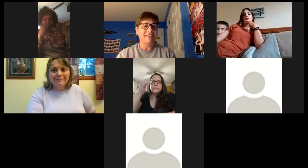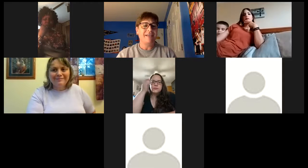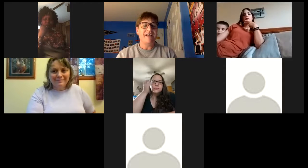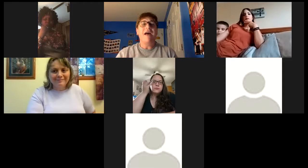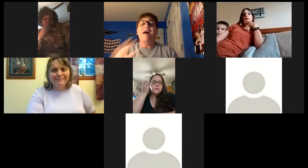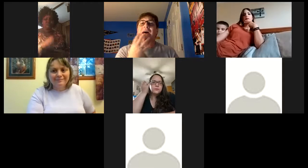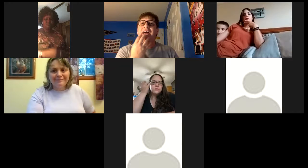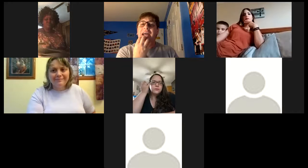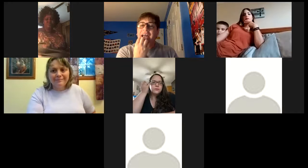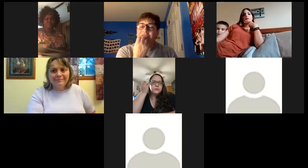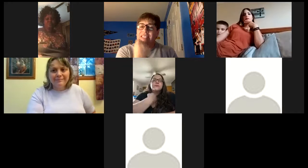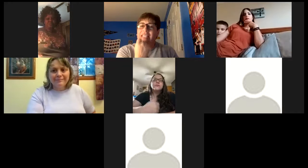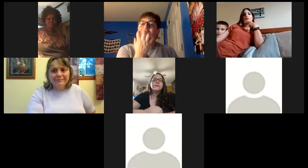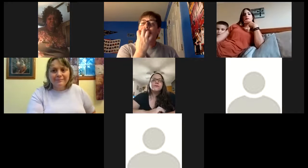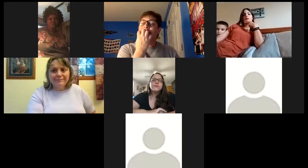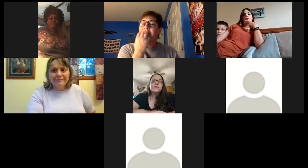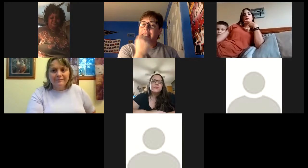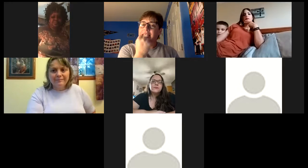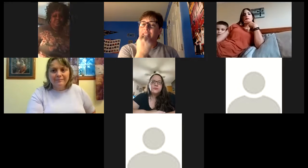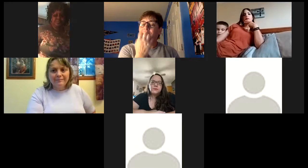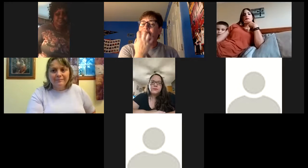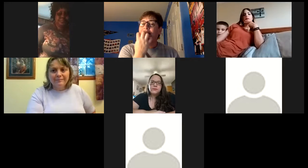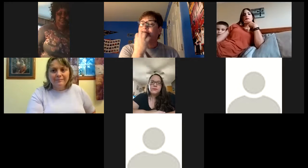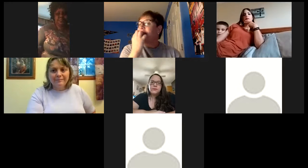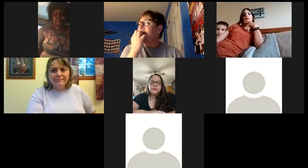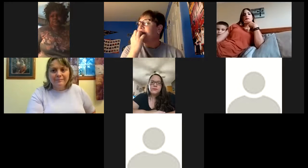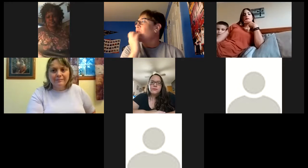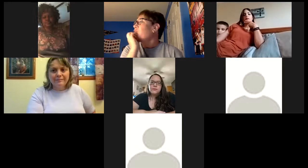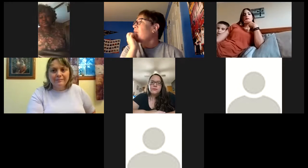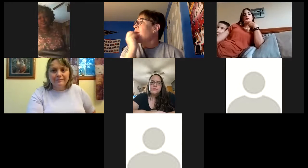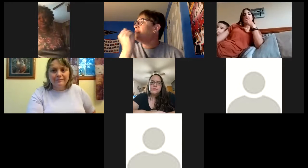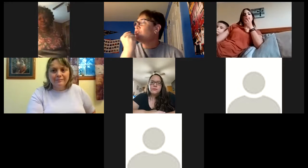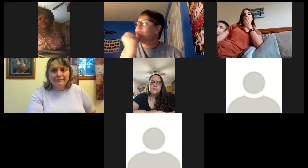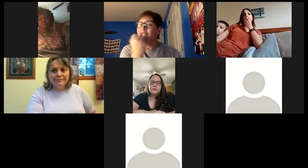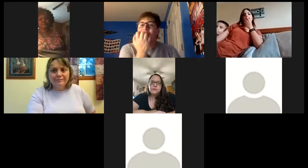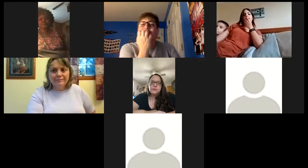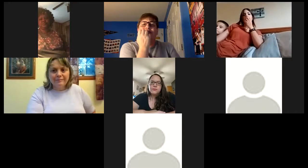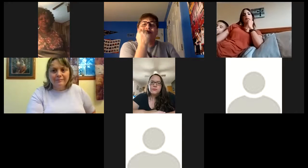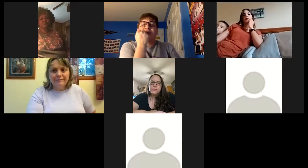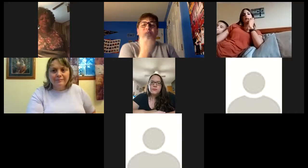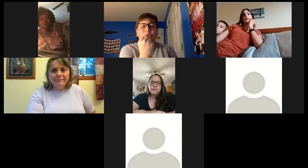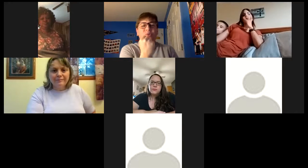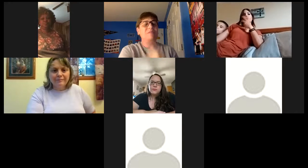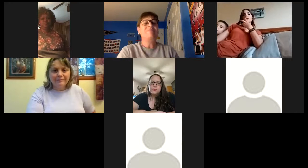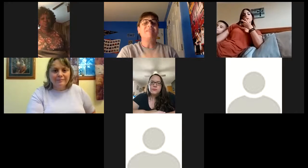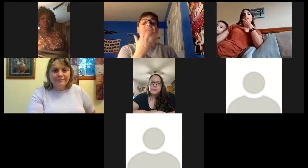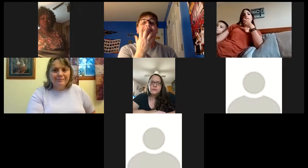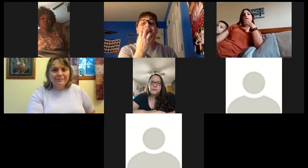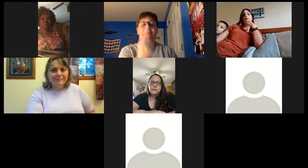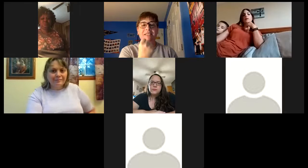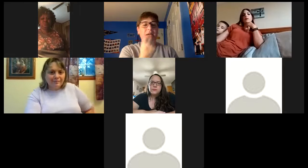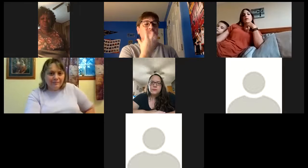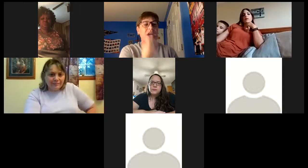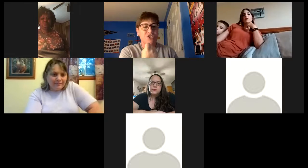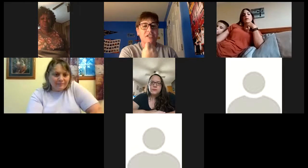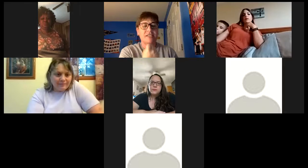honestly. And I have seen like this, but that's like where you're grabbing at your chin, and it's like you're just going, oh, that